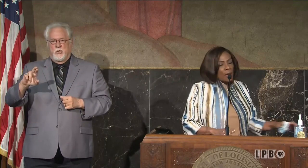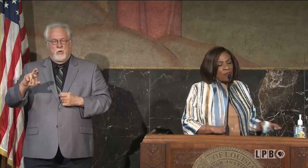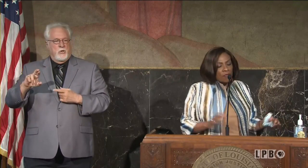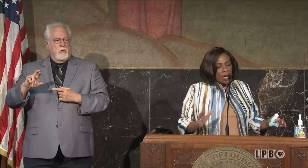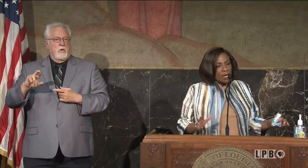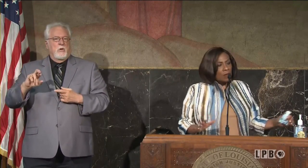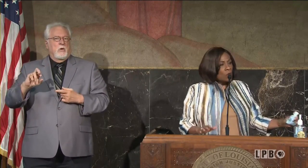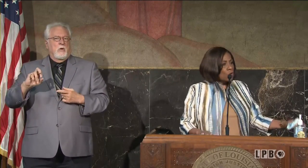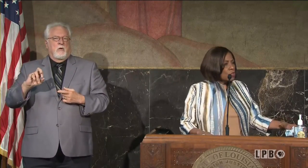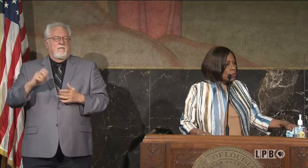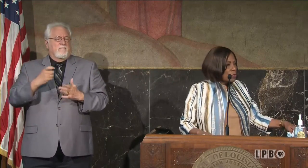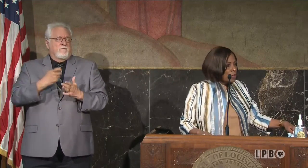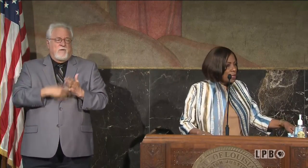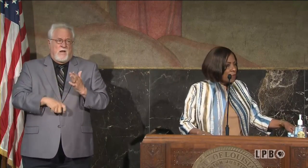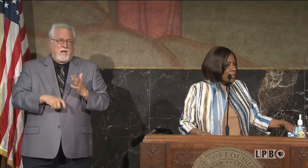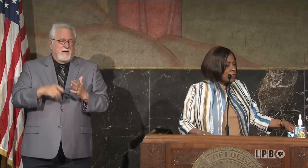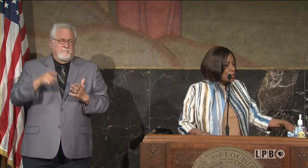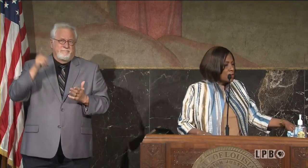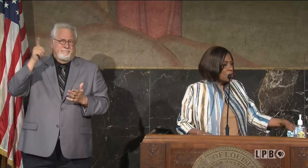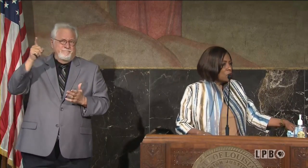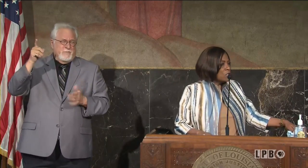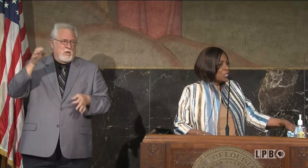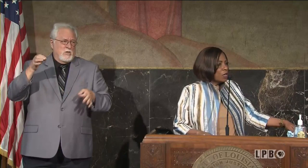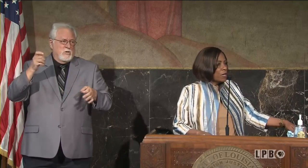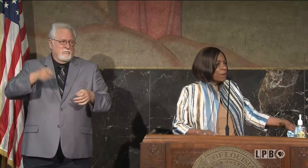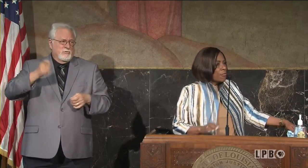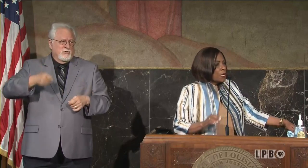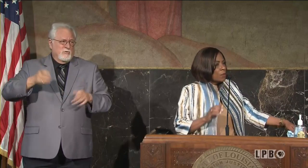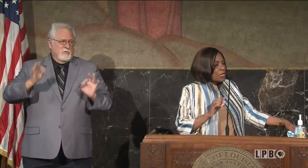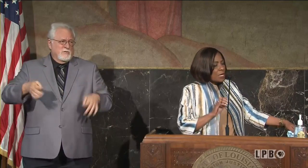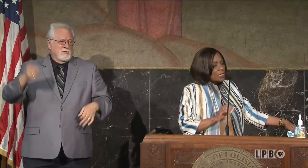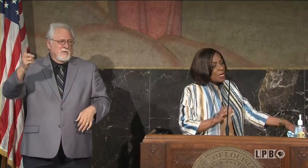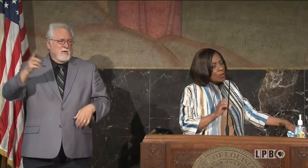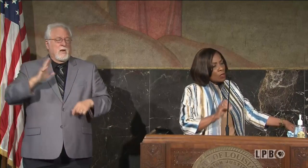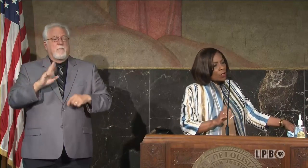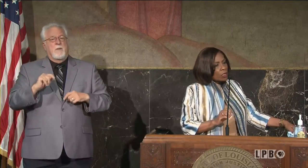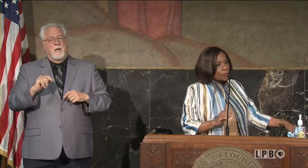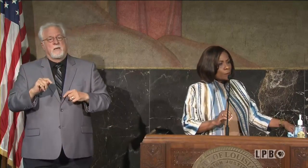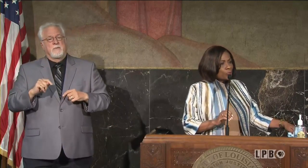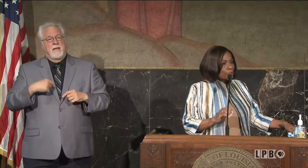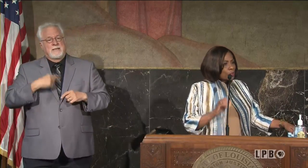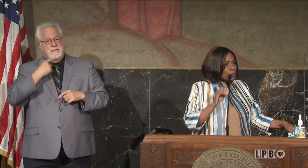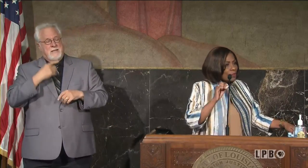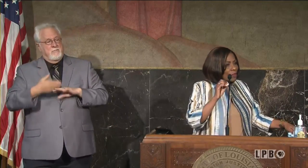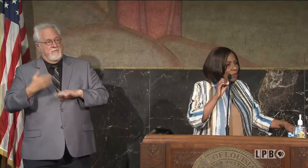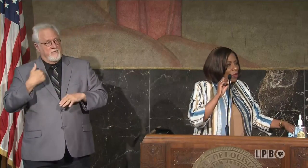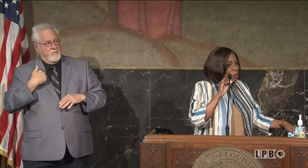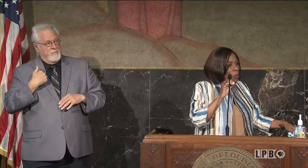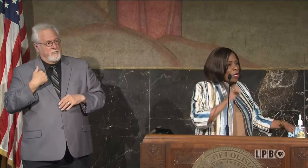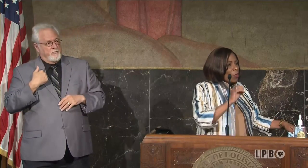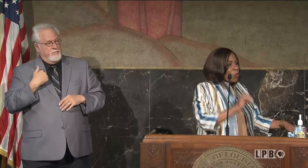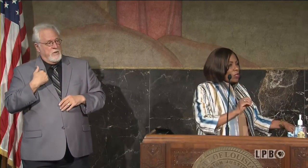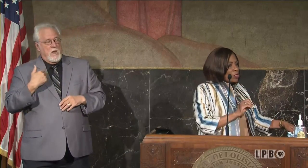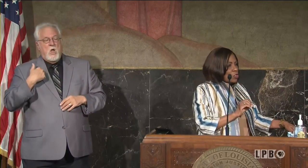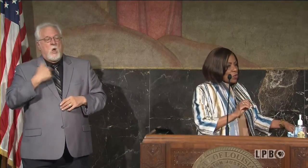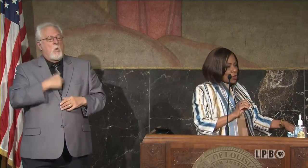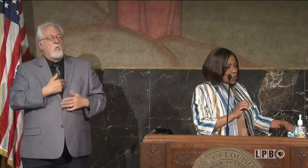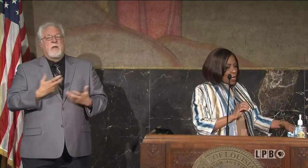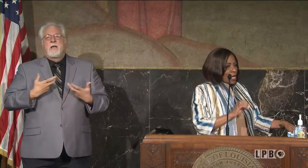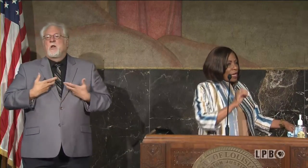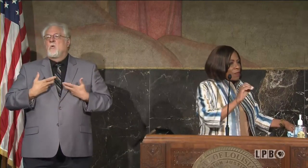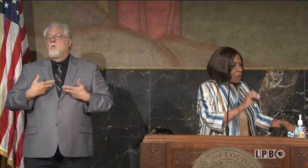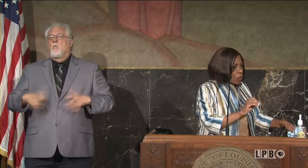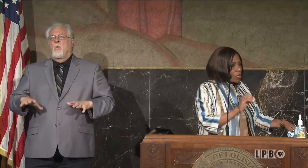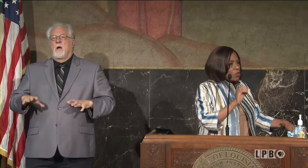any type of fine, of course, would be left up to the judiciary. But as I said earlier, we don't want